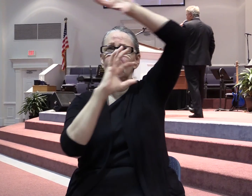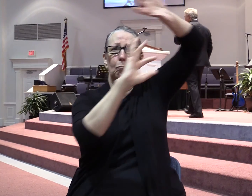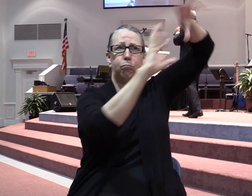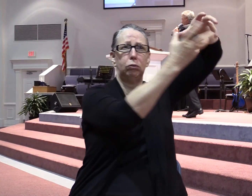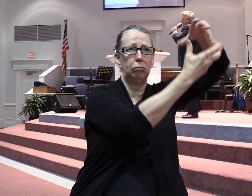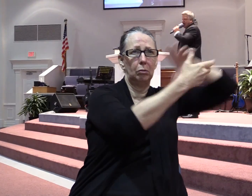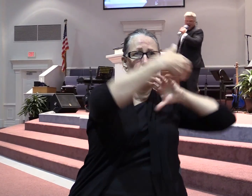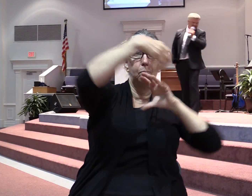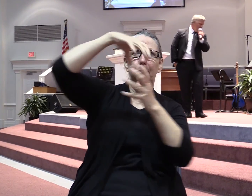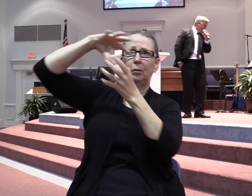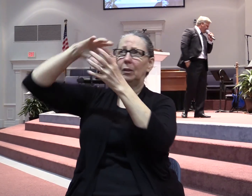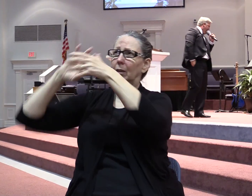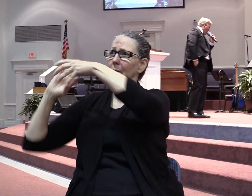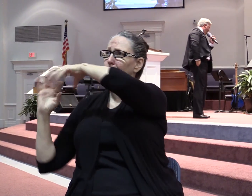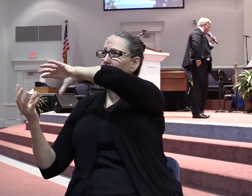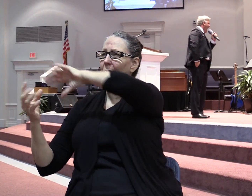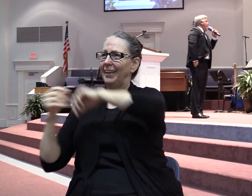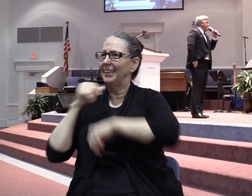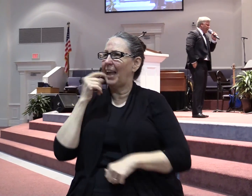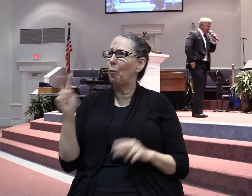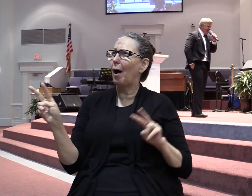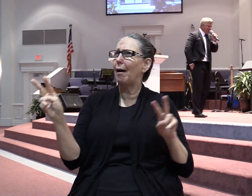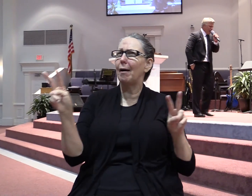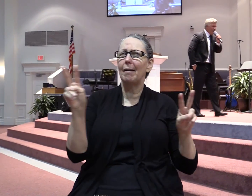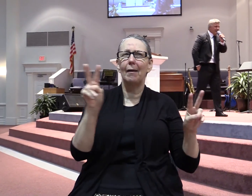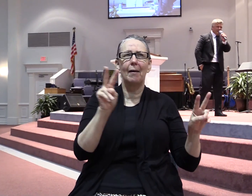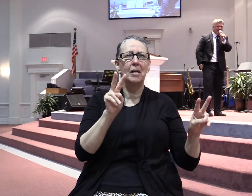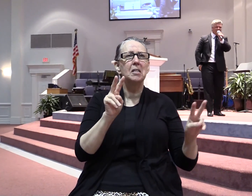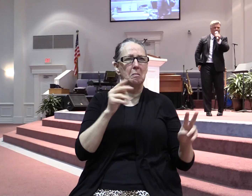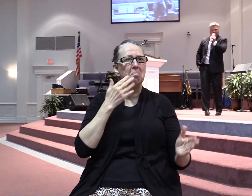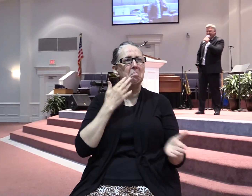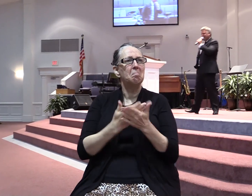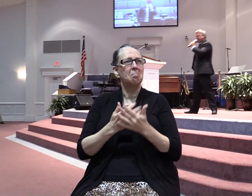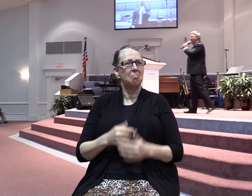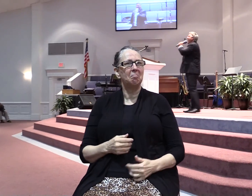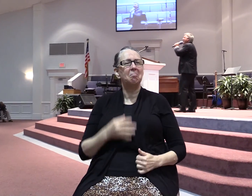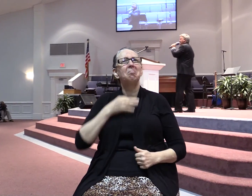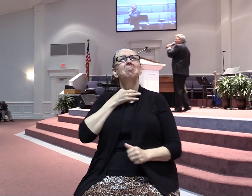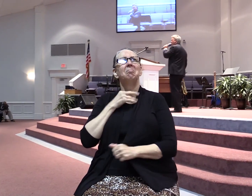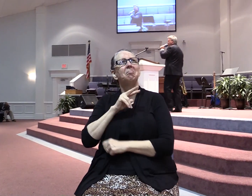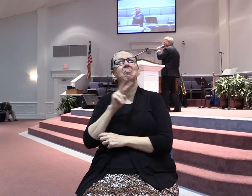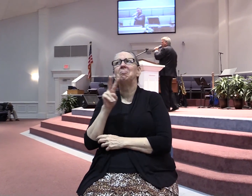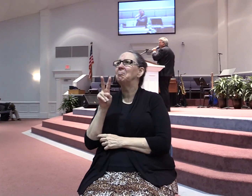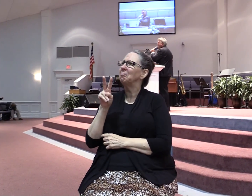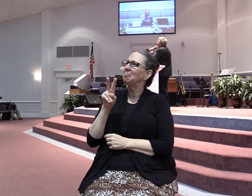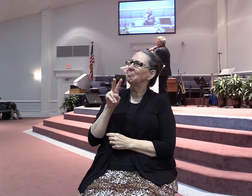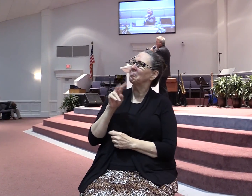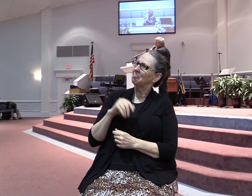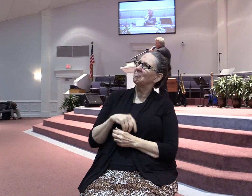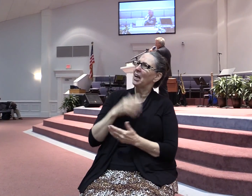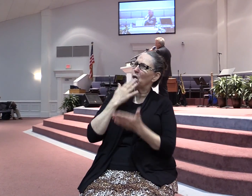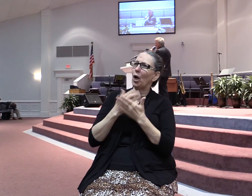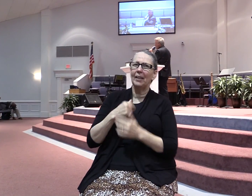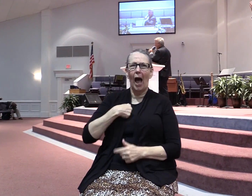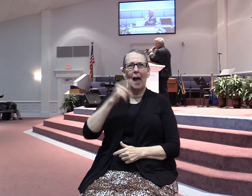his creation, he said, nope, there's not one. Because he is curious about his own greatness. He said, it's just me. I